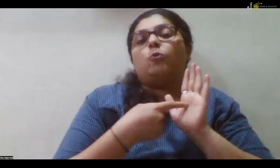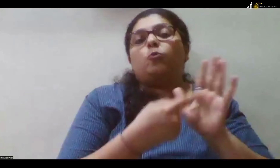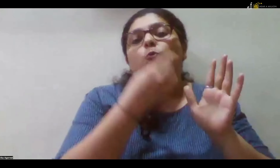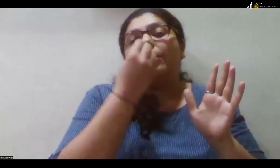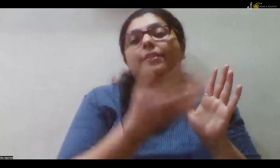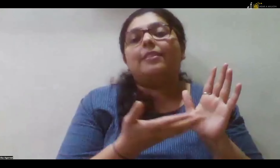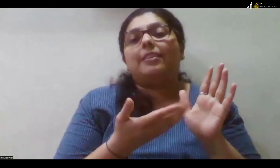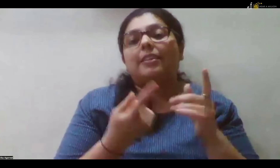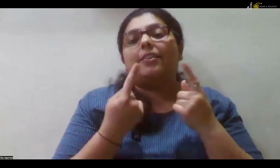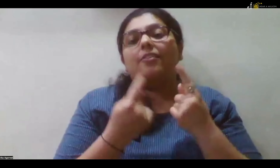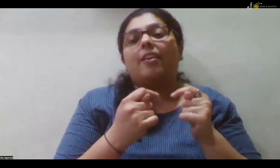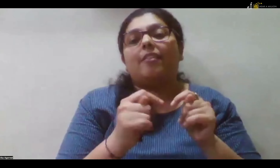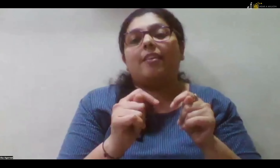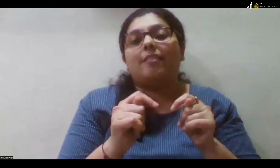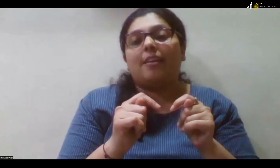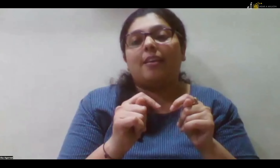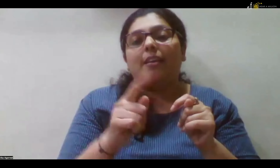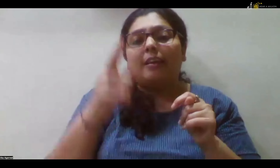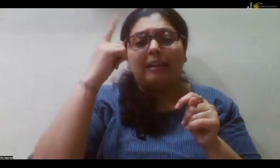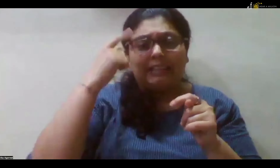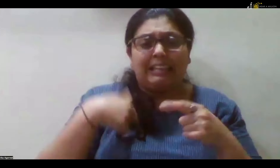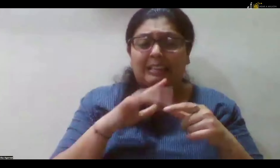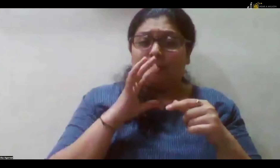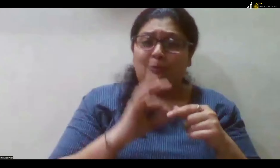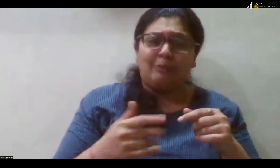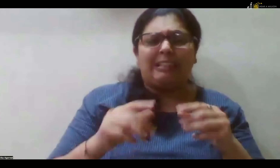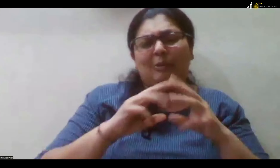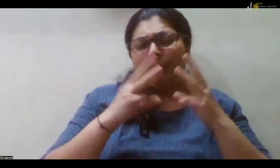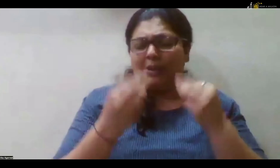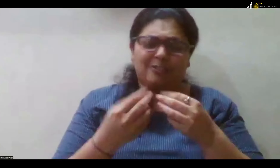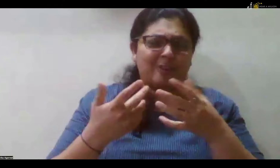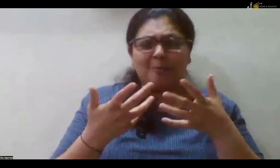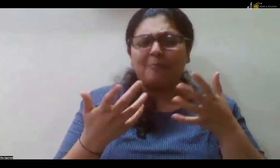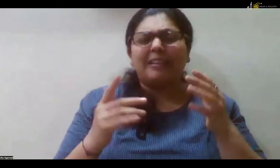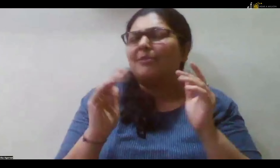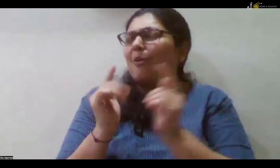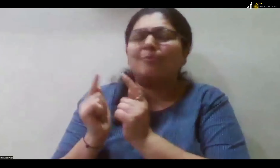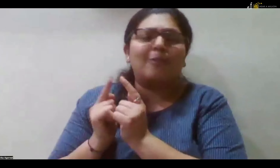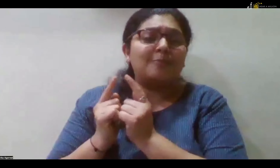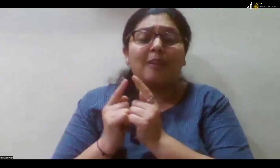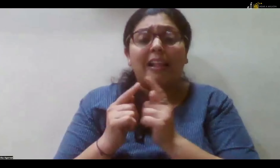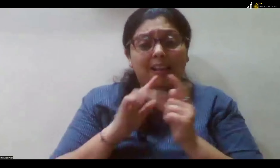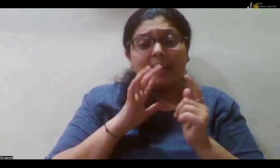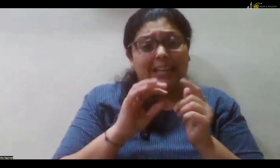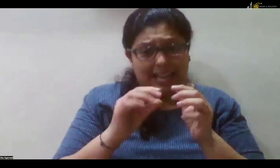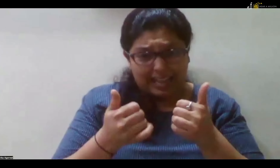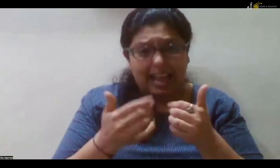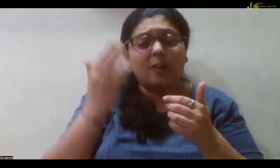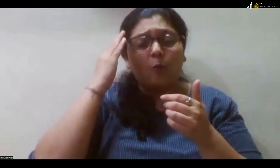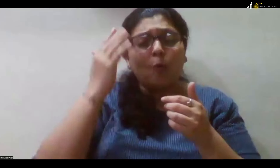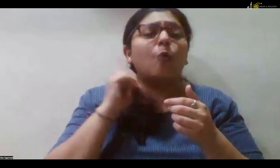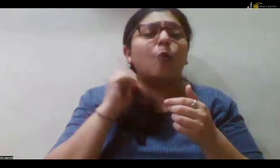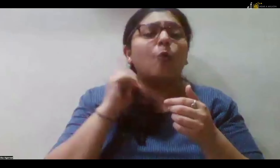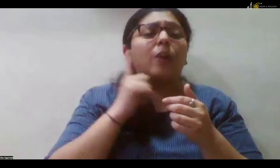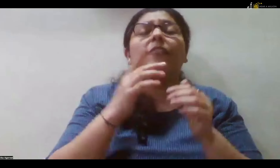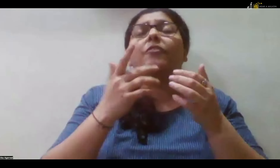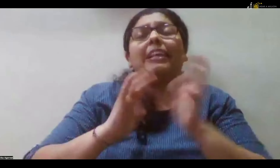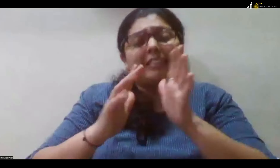Because we have to show, because if we have proof, if we have stories, if we have proof, our fight is easier.